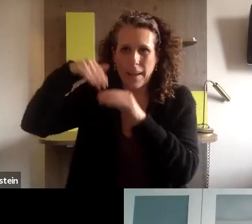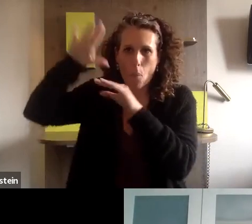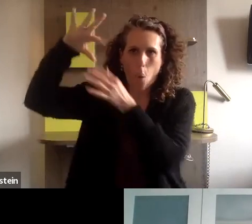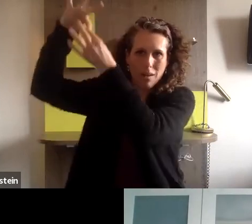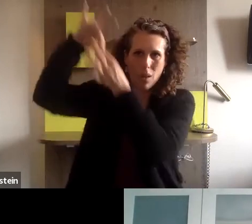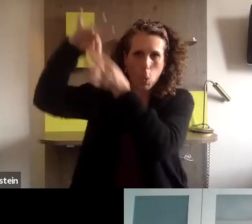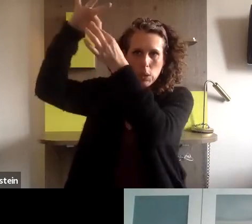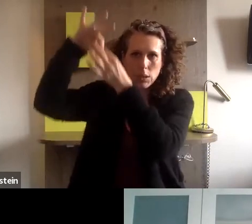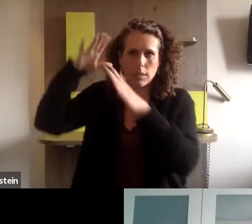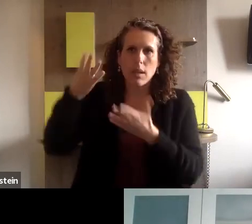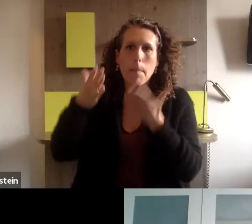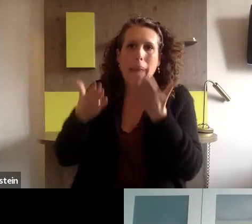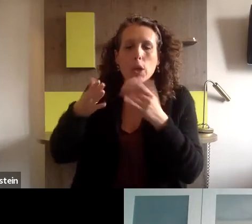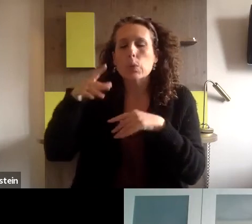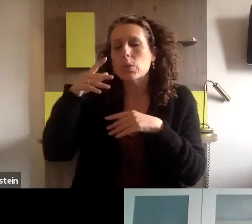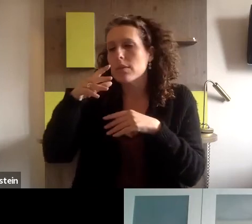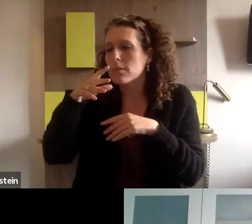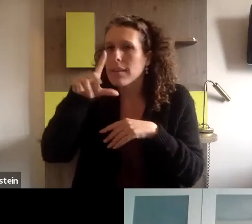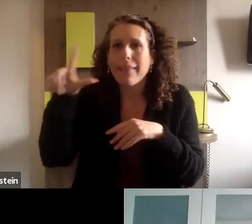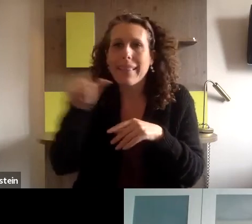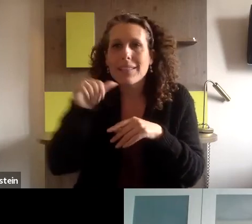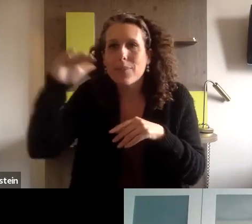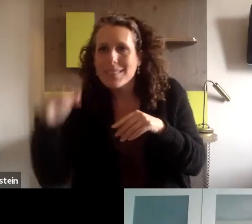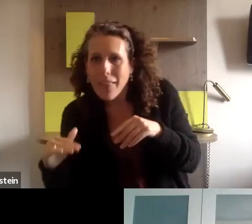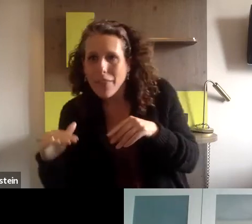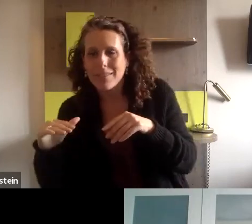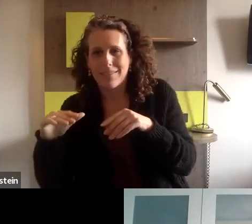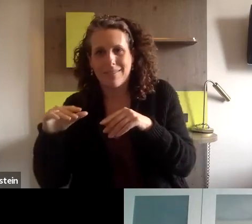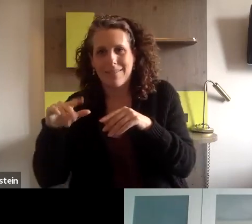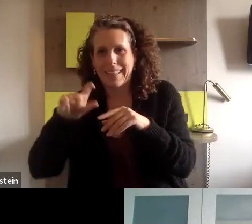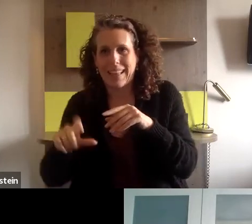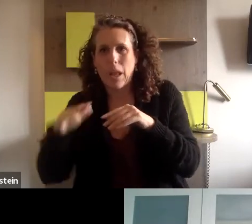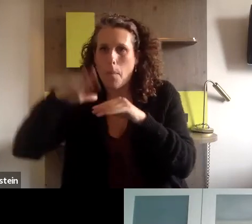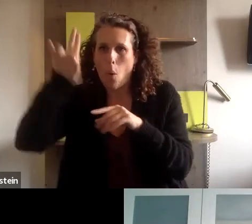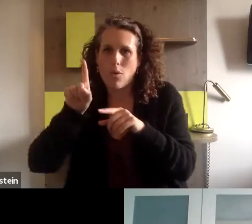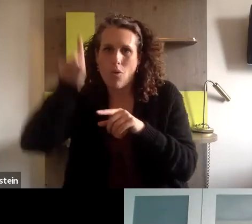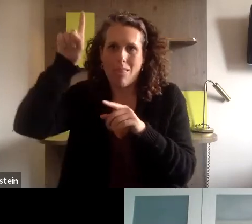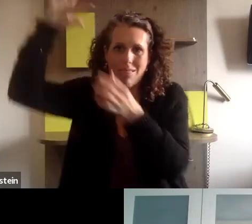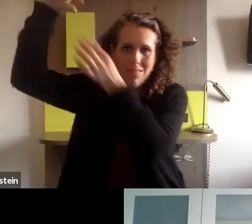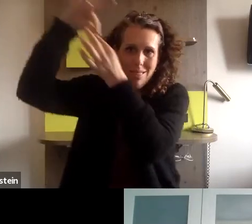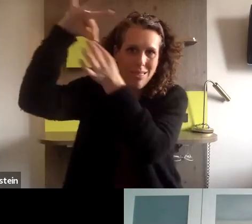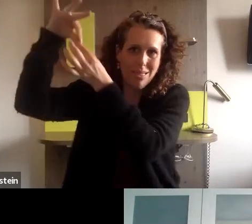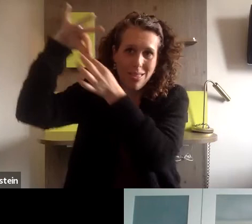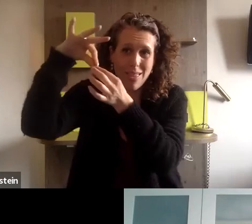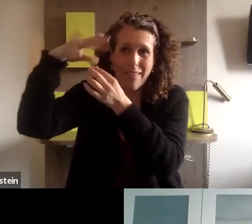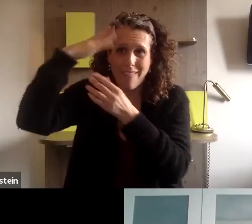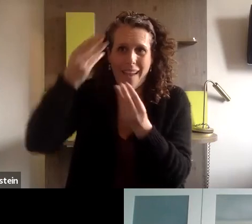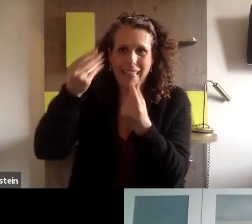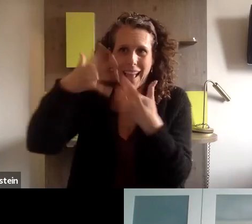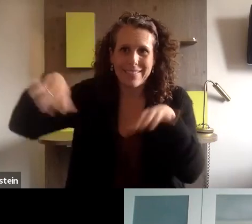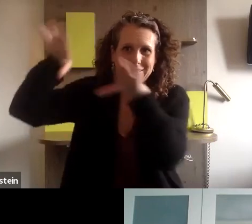interaction between deaf communities in the Ticino and Milano maybe, or other areas. Is this